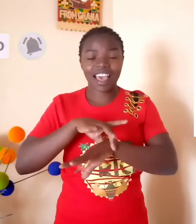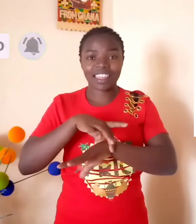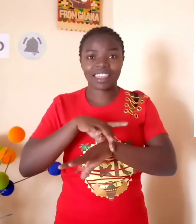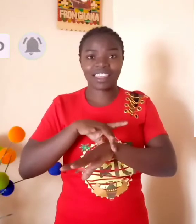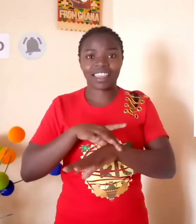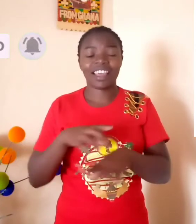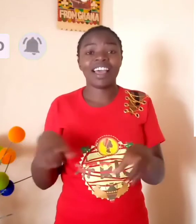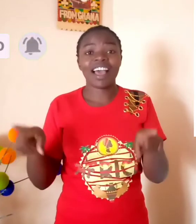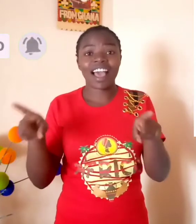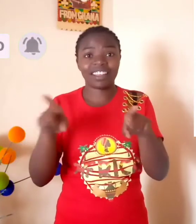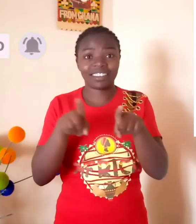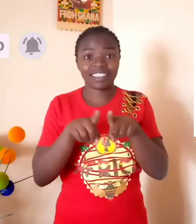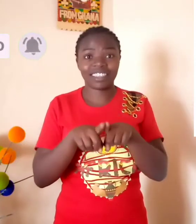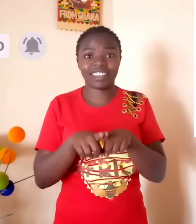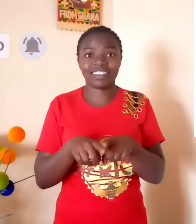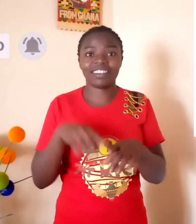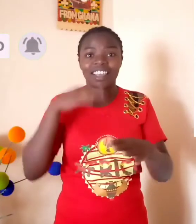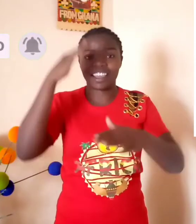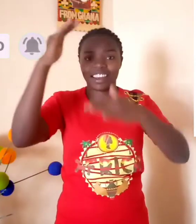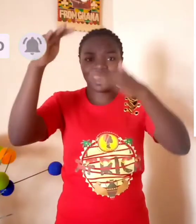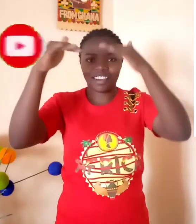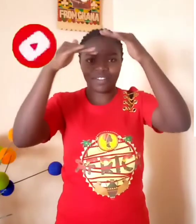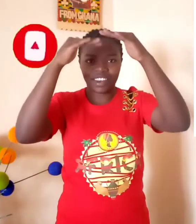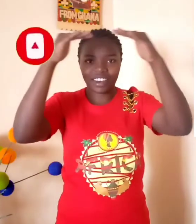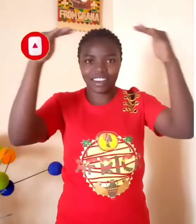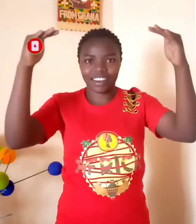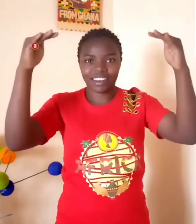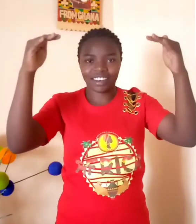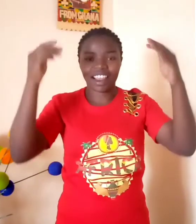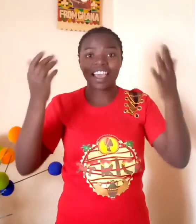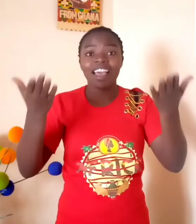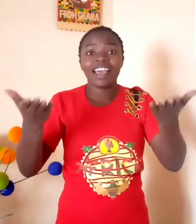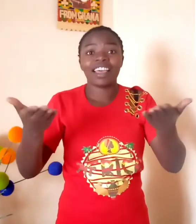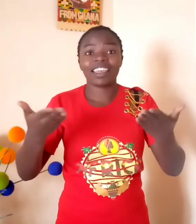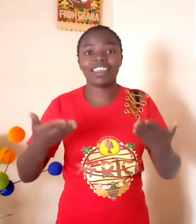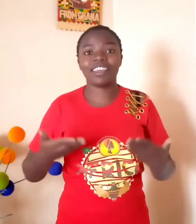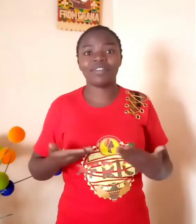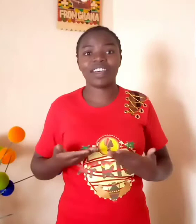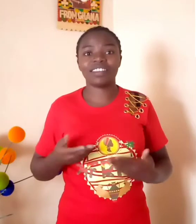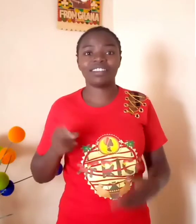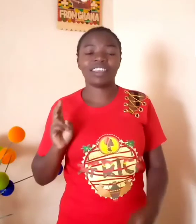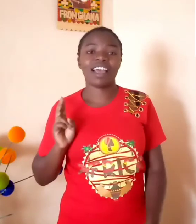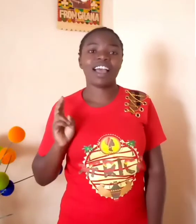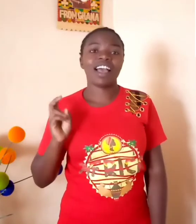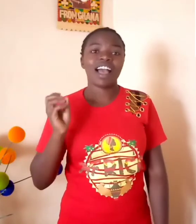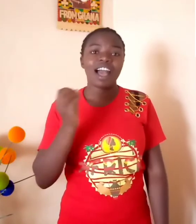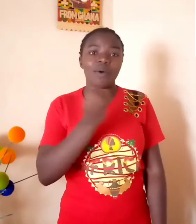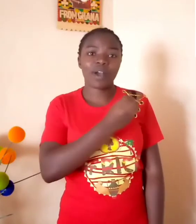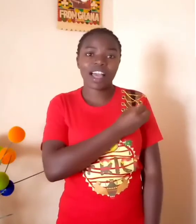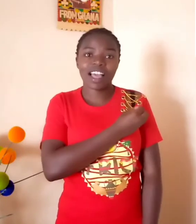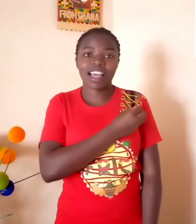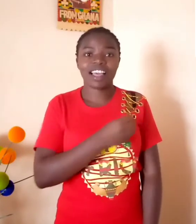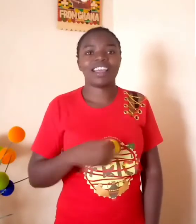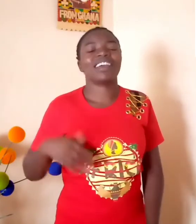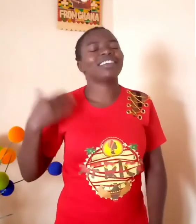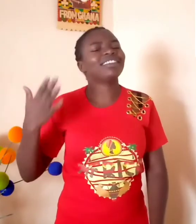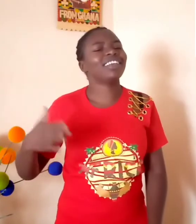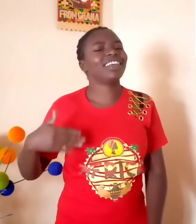earth as it is in heaven. Give us our